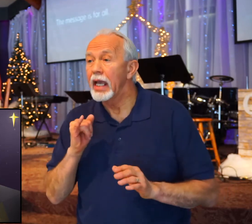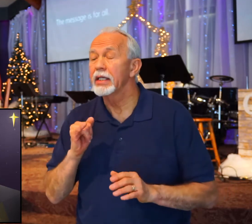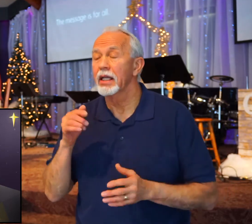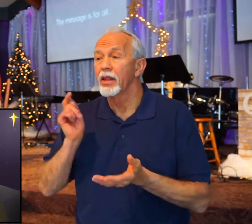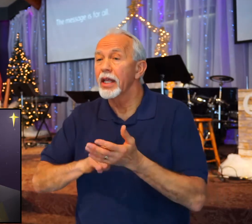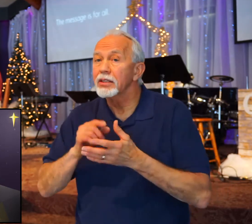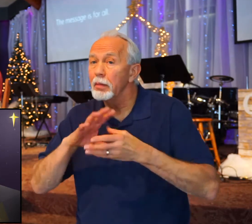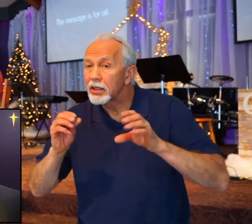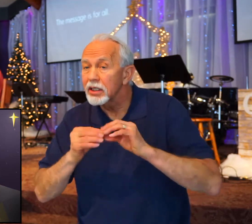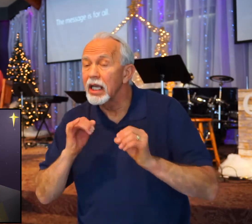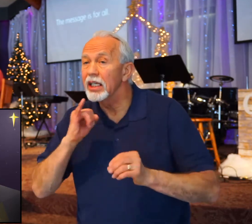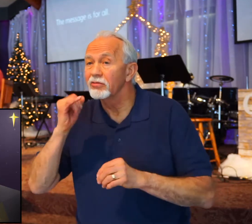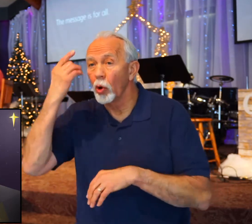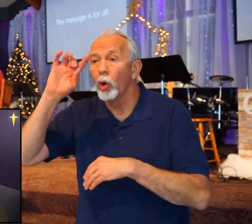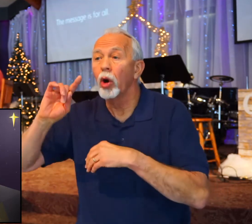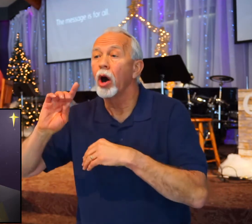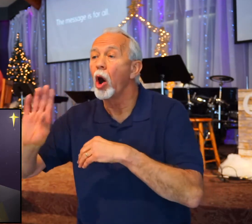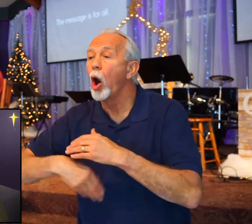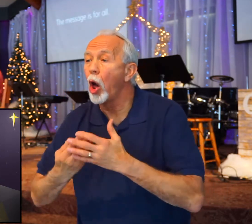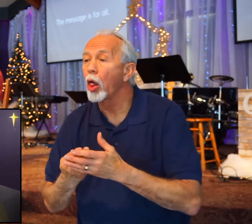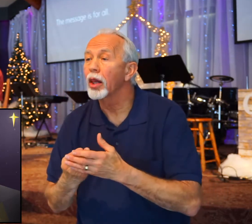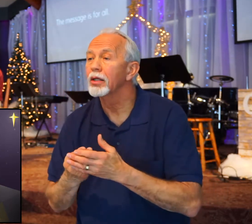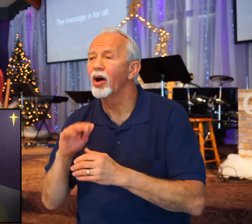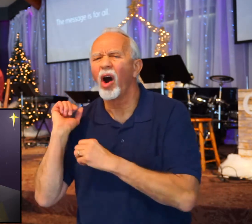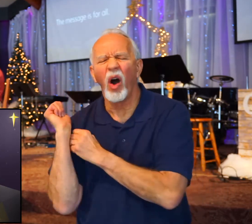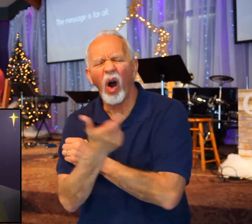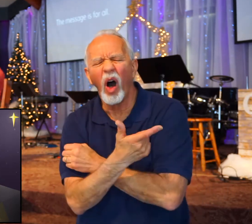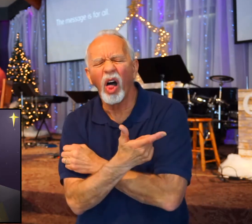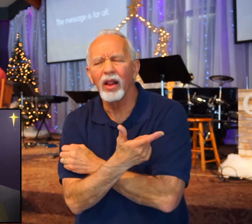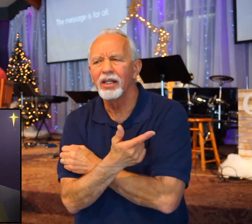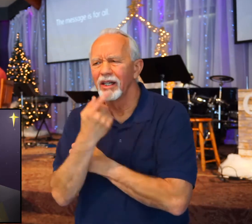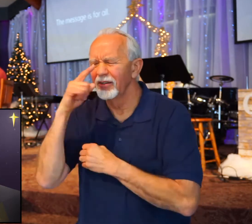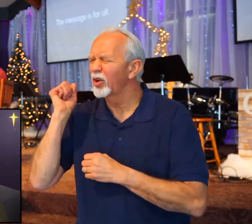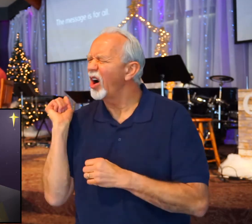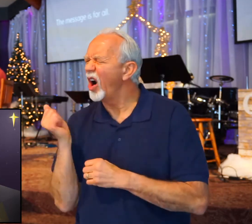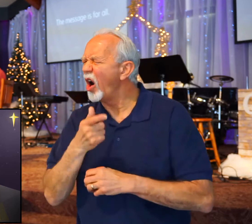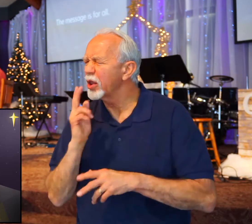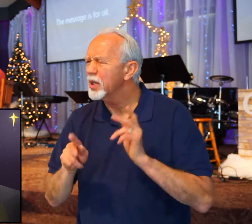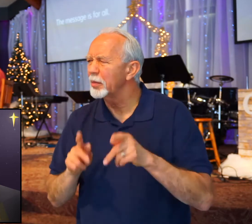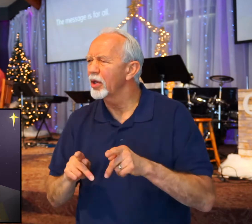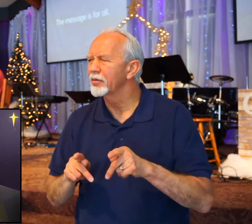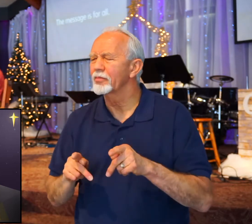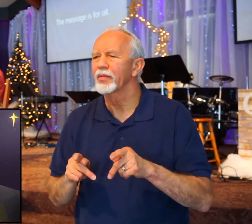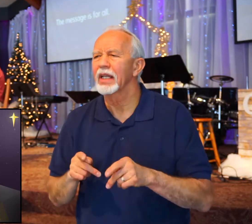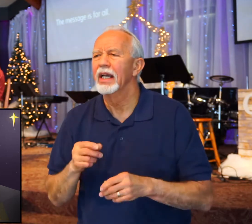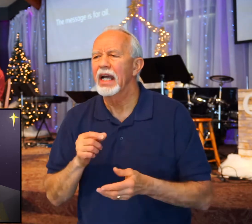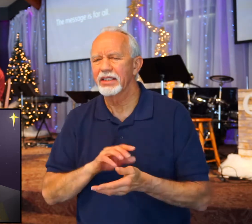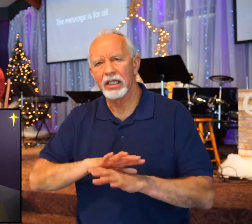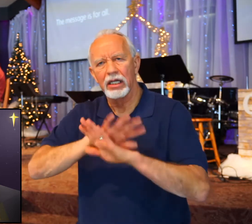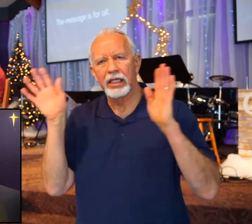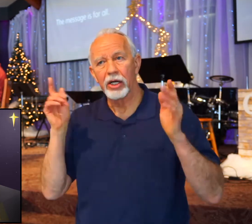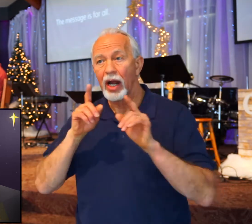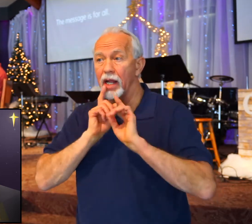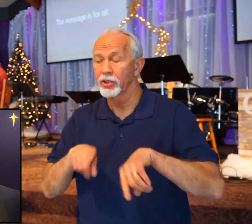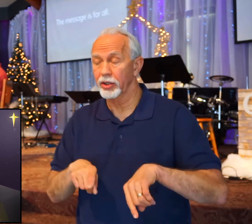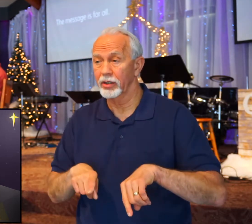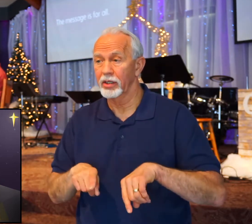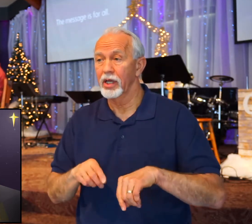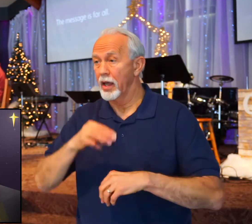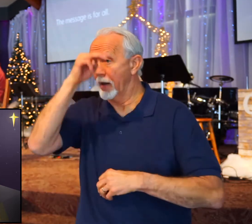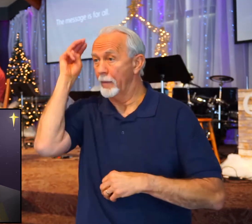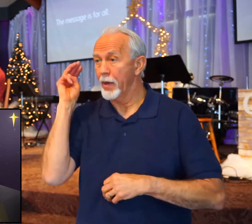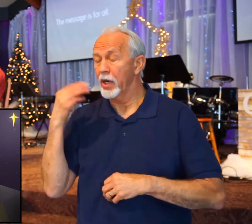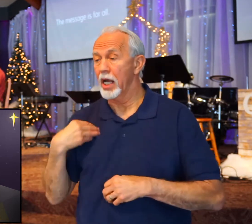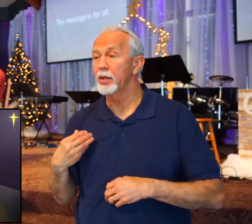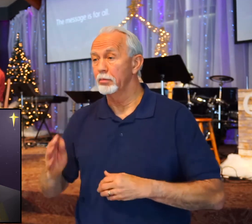this message is for all. Who is it for? It's for all. It's the clear answer here in Scripture. So get the picture. Mary